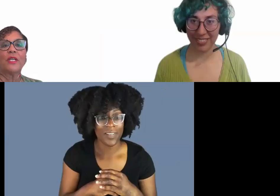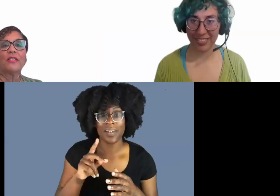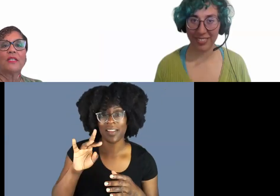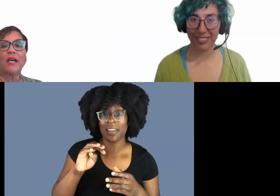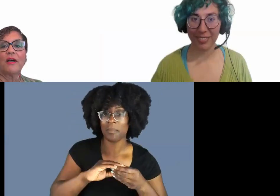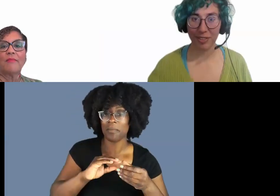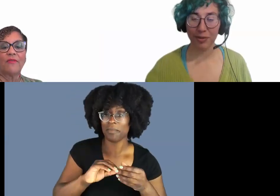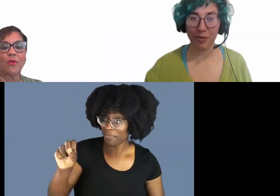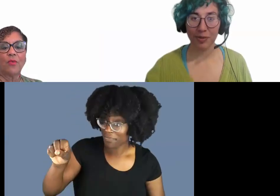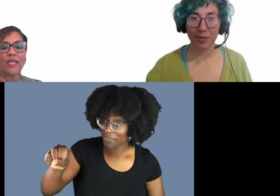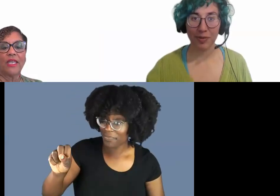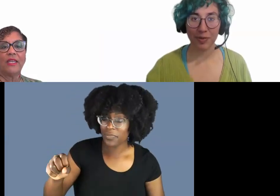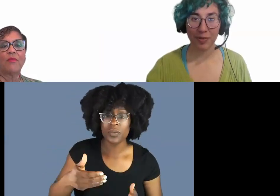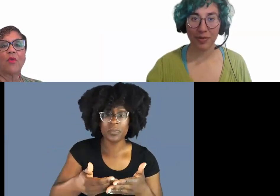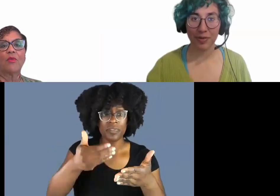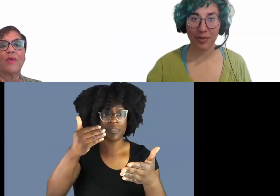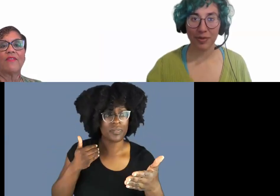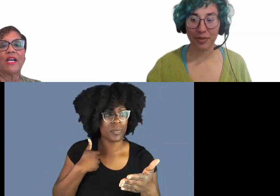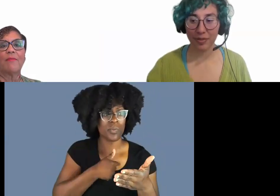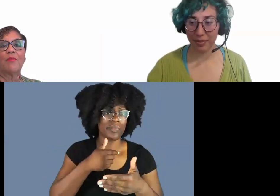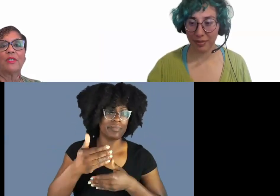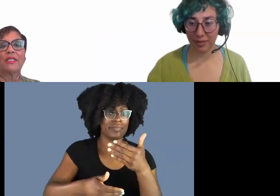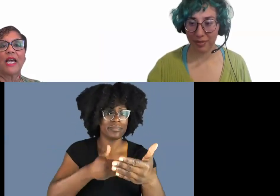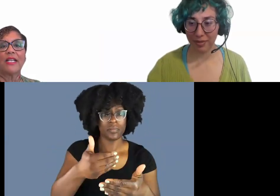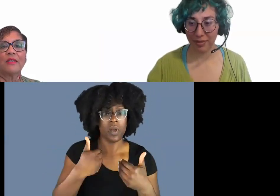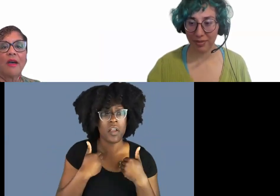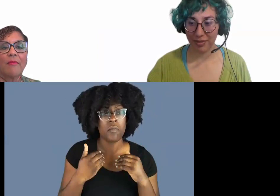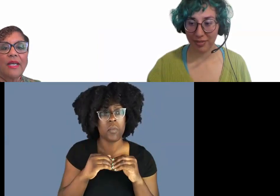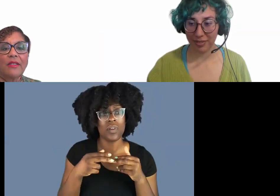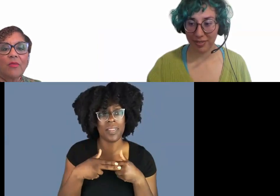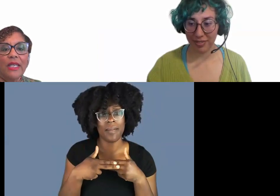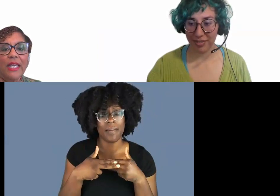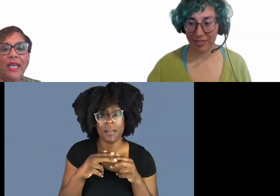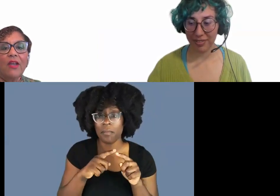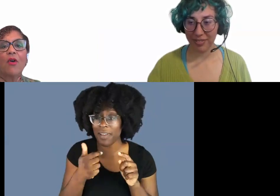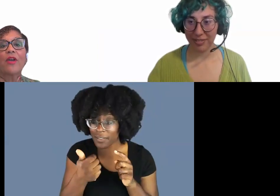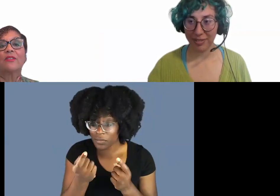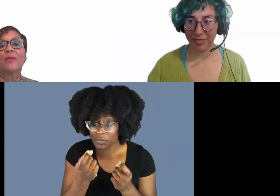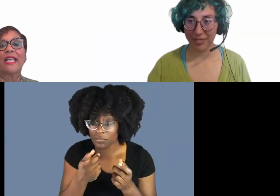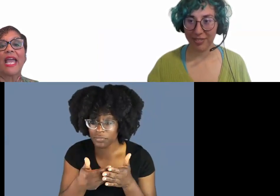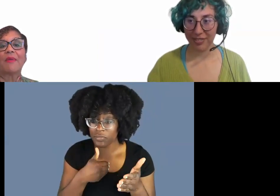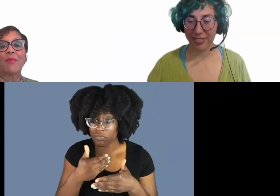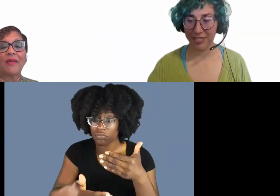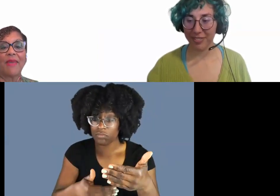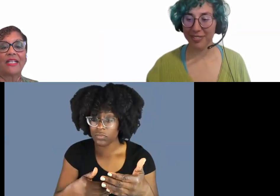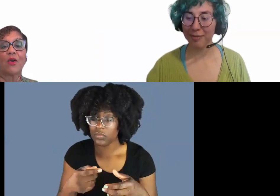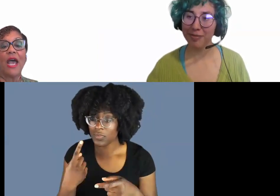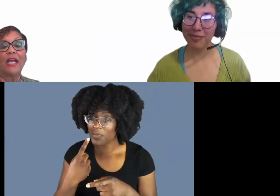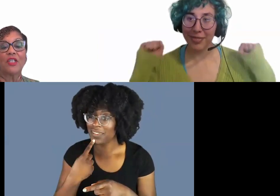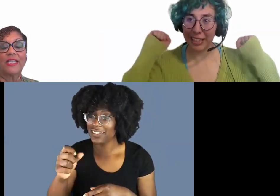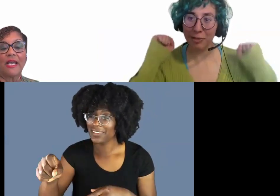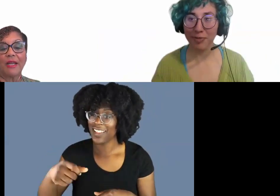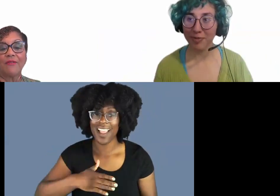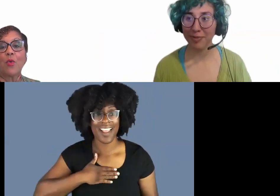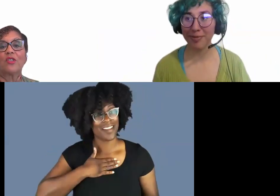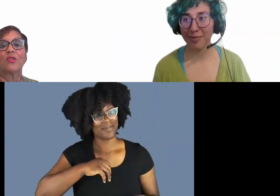questions before we keep rolling? We have a couple more slides, but we can, oh, okay, so we got a happy pride back. So